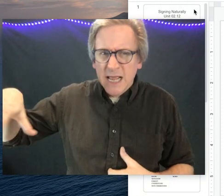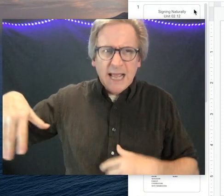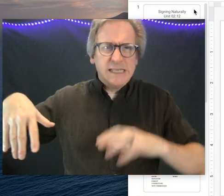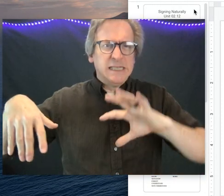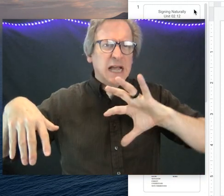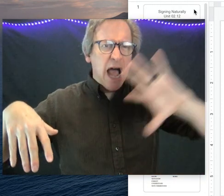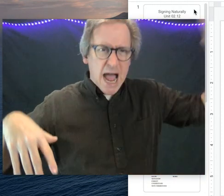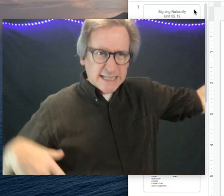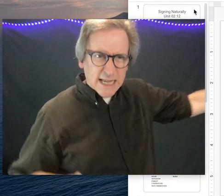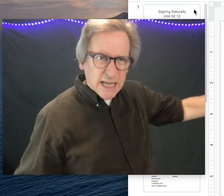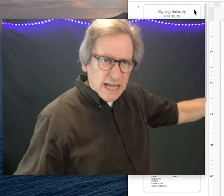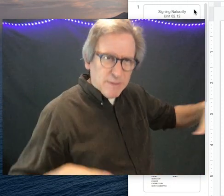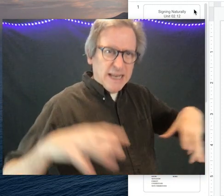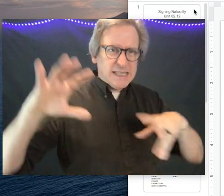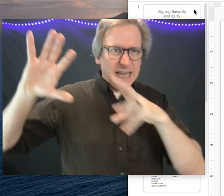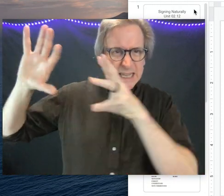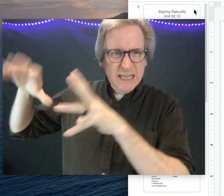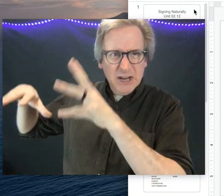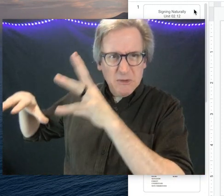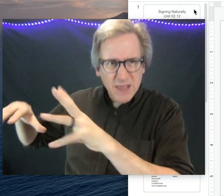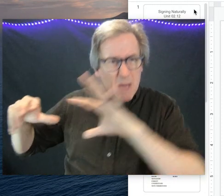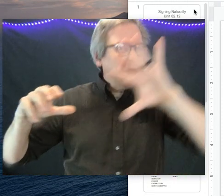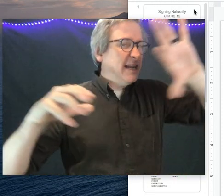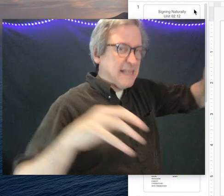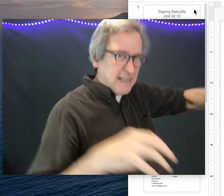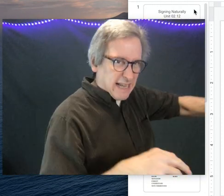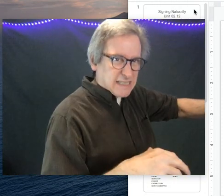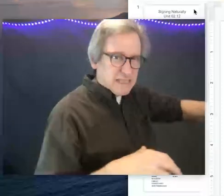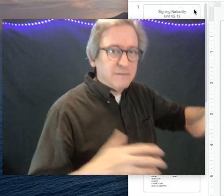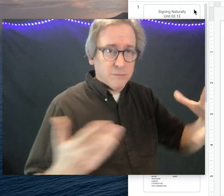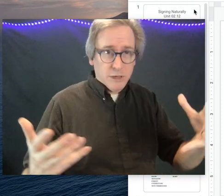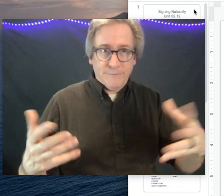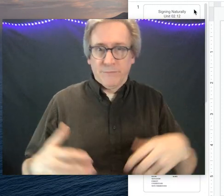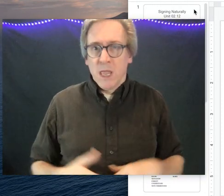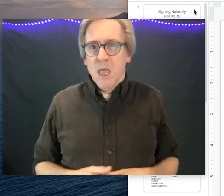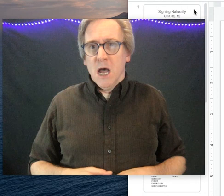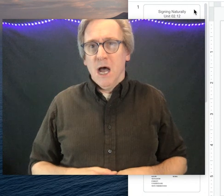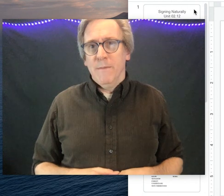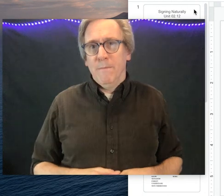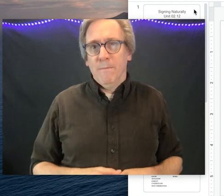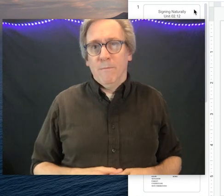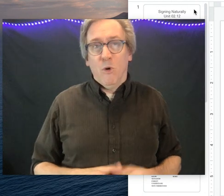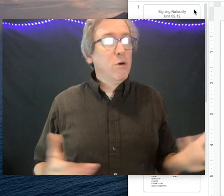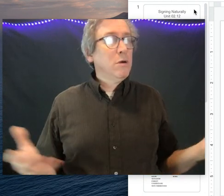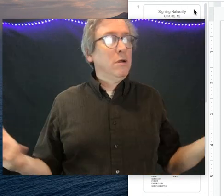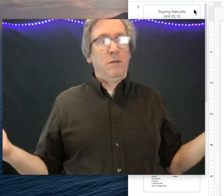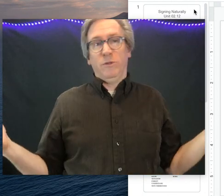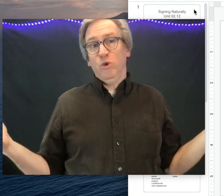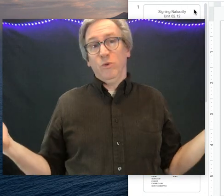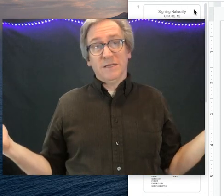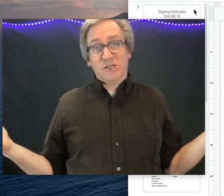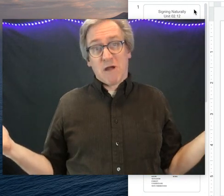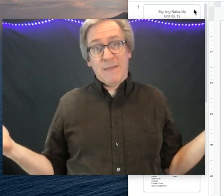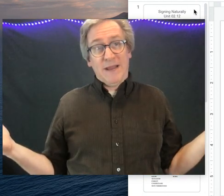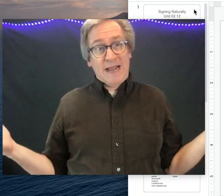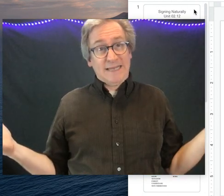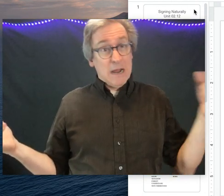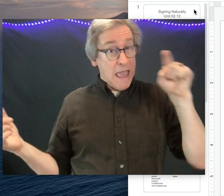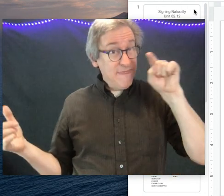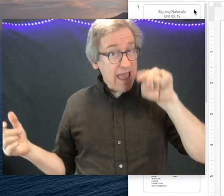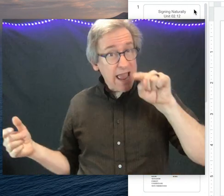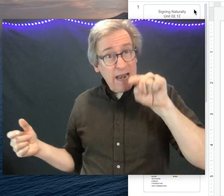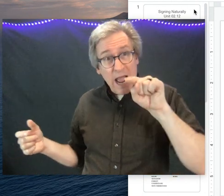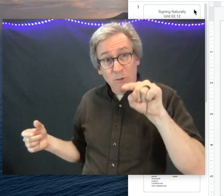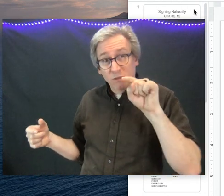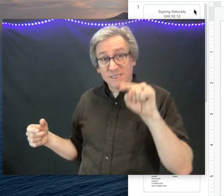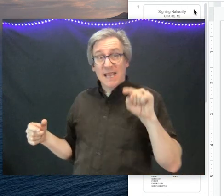frozen. It's hot, but it's like, but it's this, right? Or you can describe and act it out.